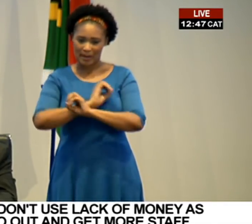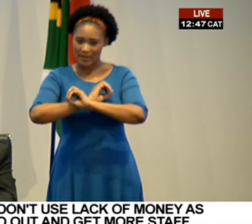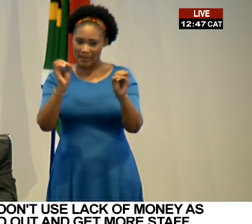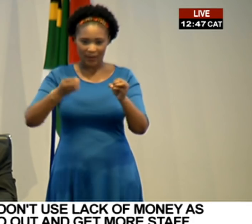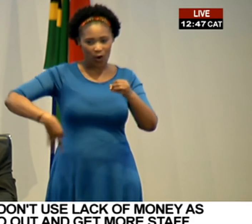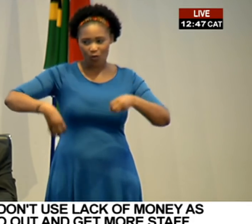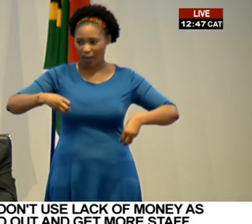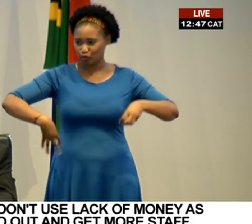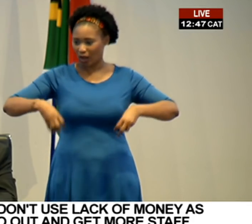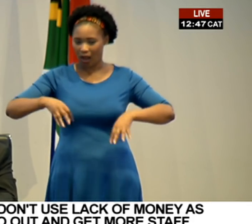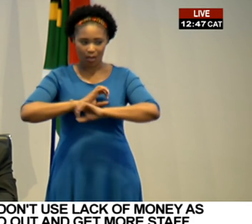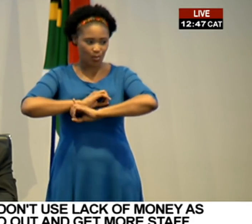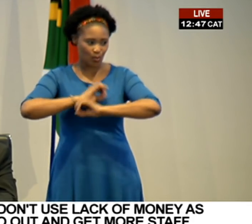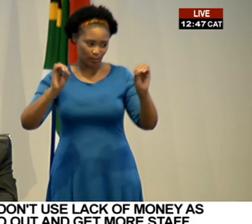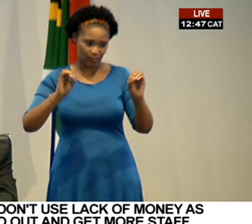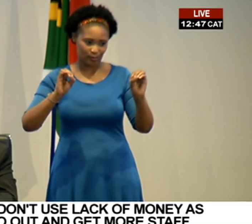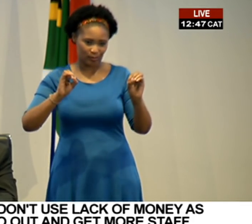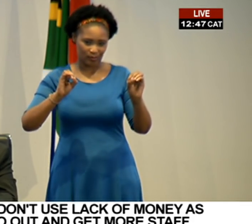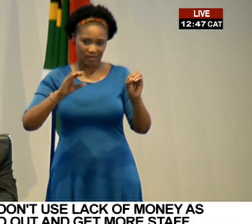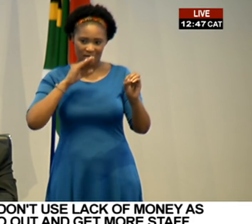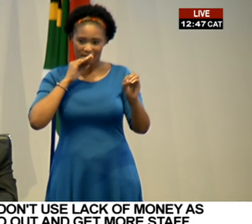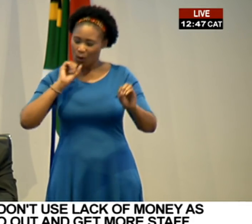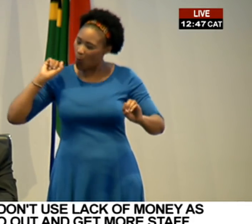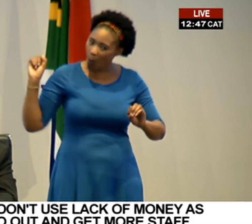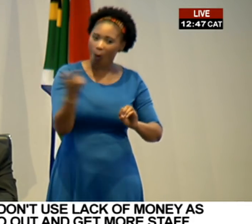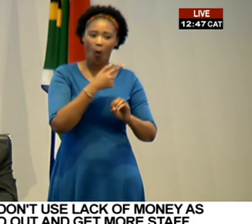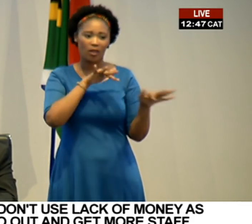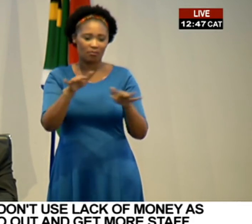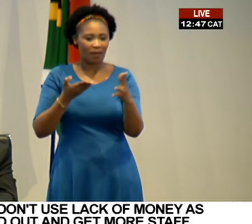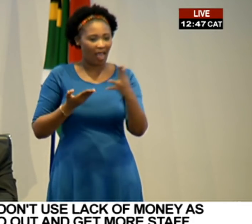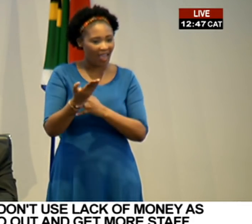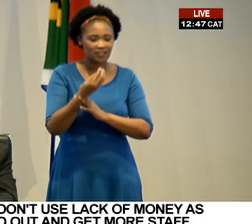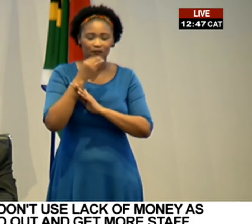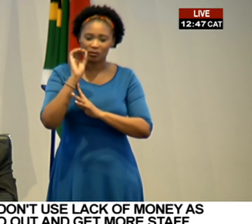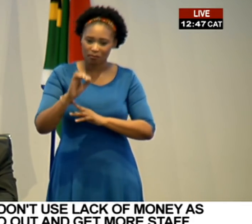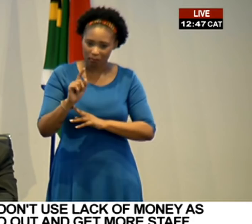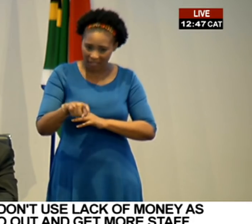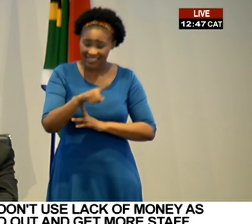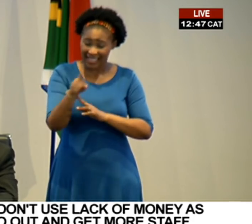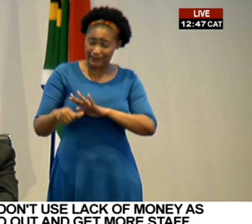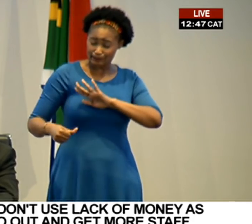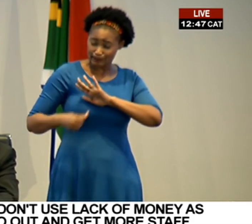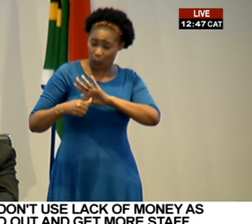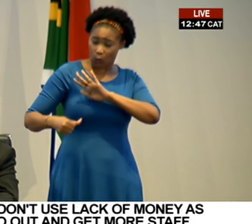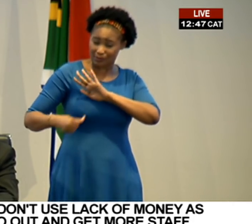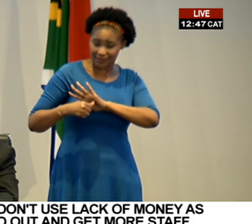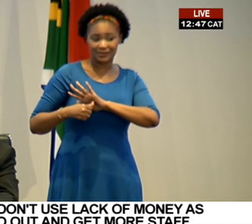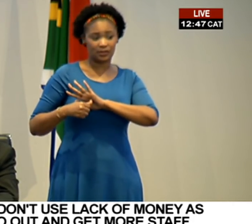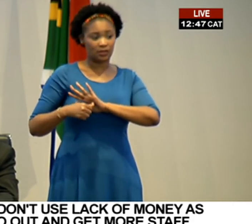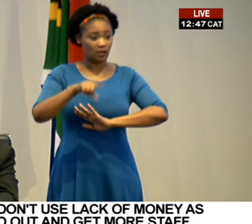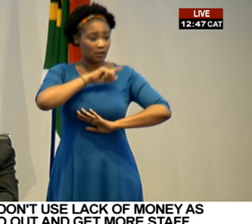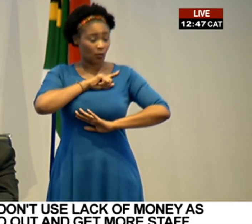basis of addressing the needs of our people. That is critically important, because that is what needs to